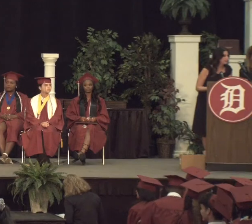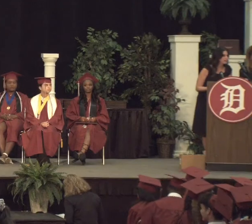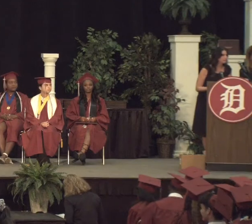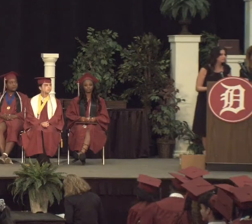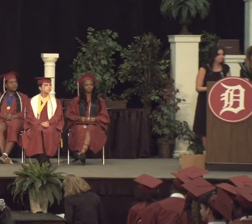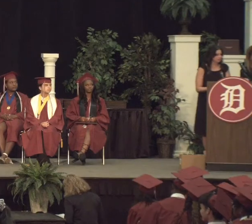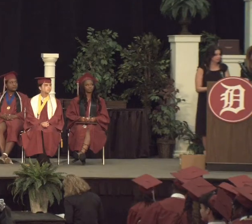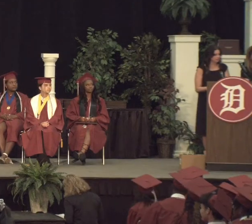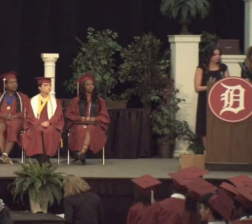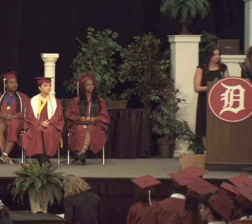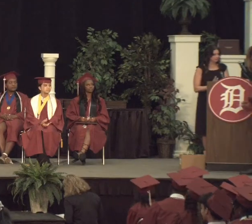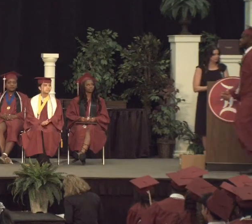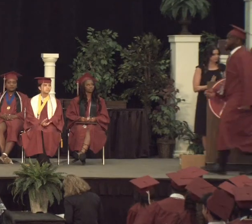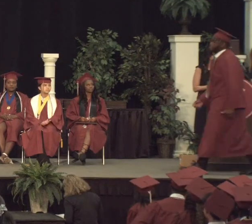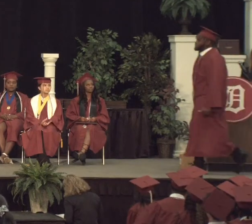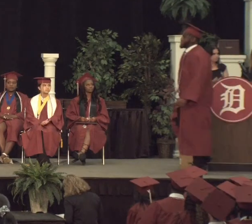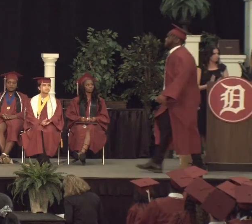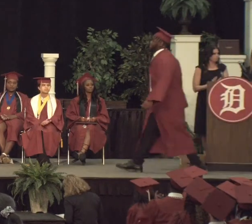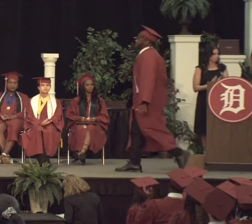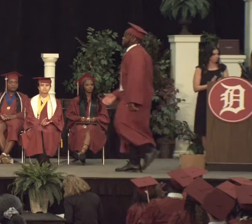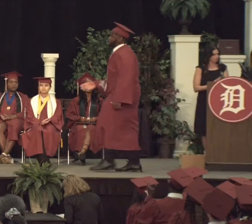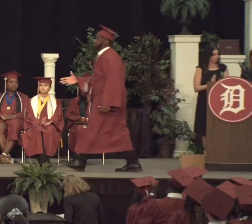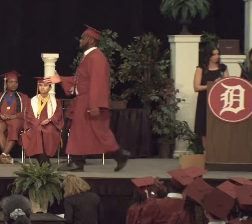Landry Cannon.